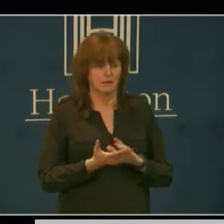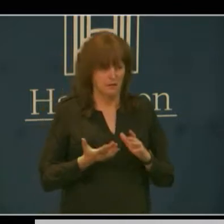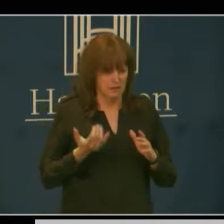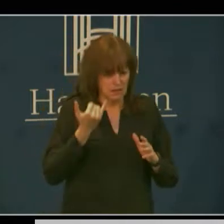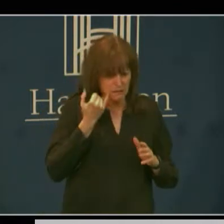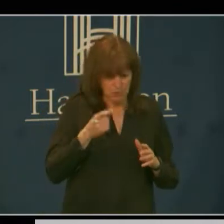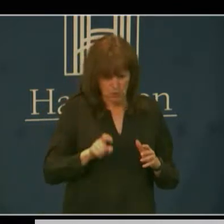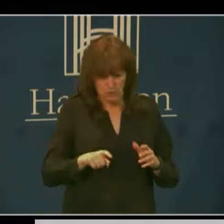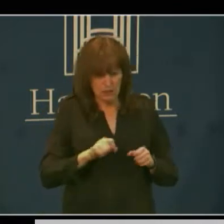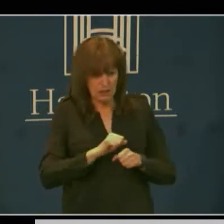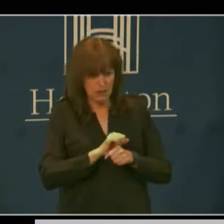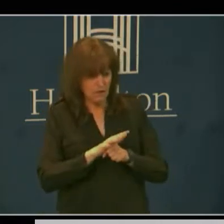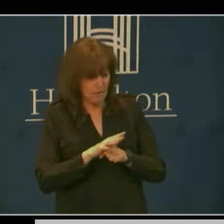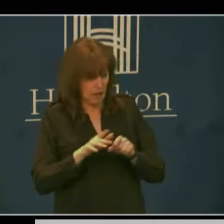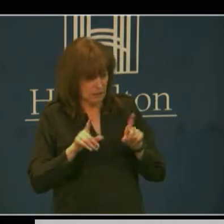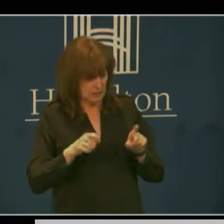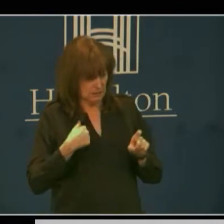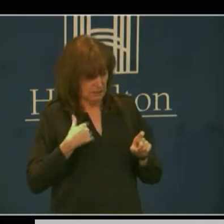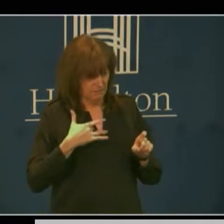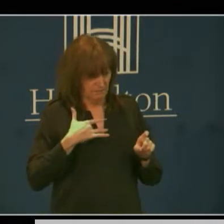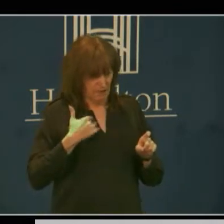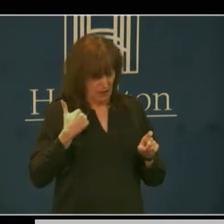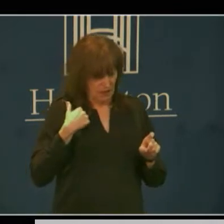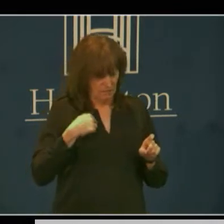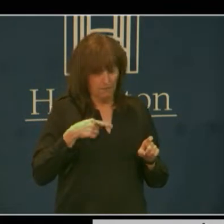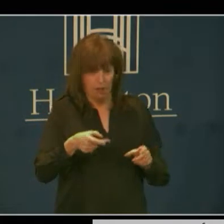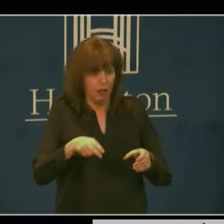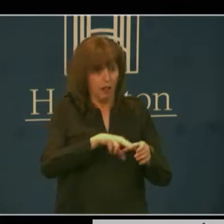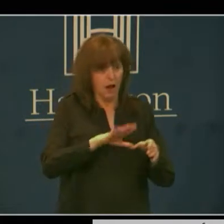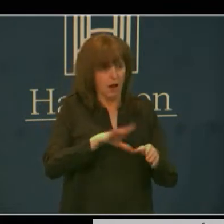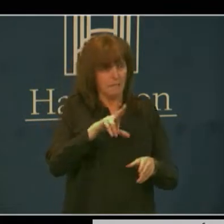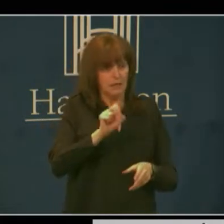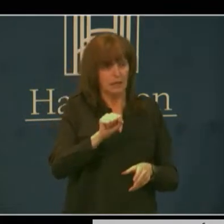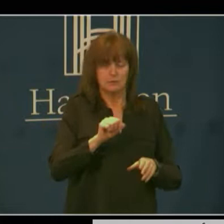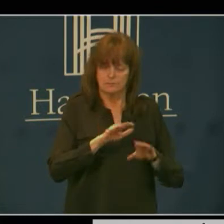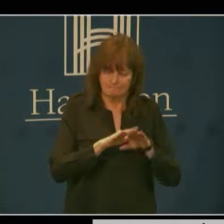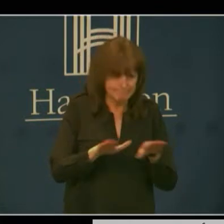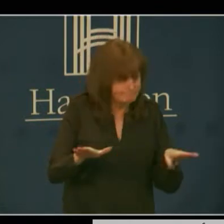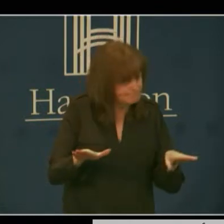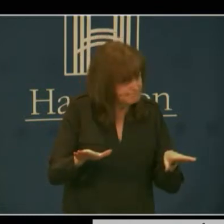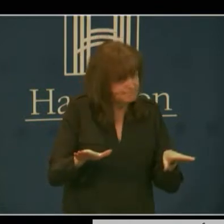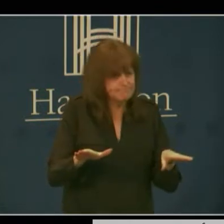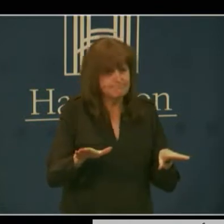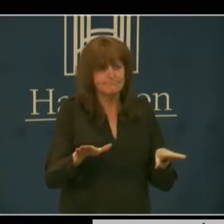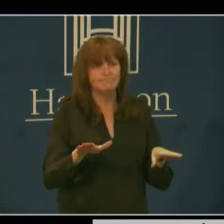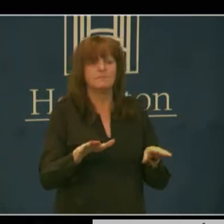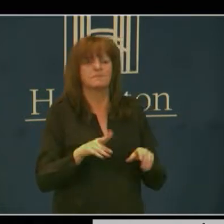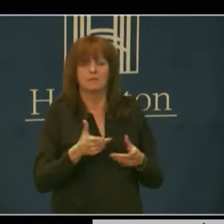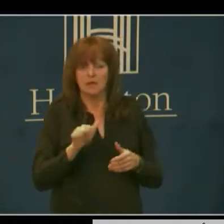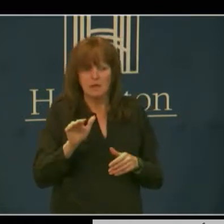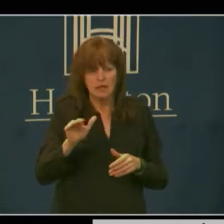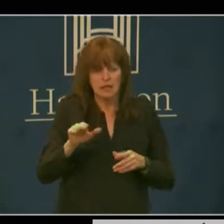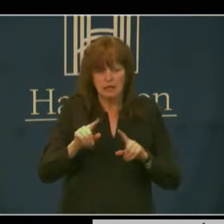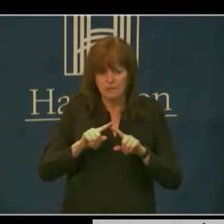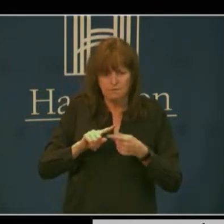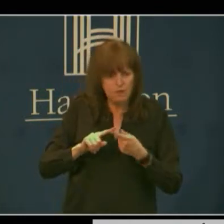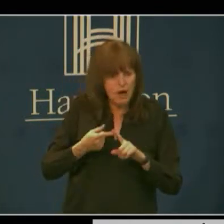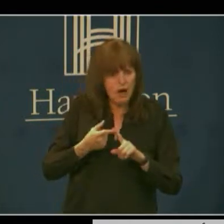COVID-19 testing, please do not take the transit system. Find a ride, hail a cab.